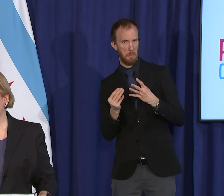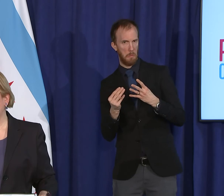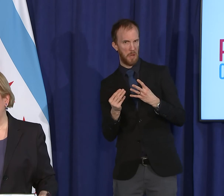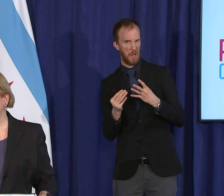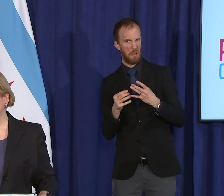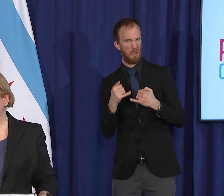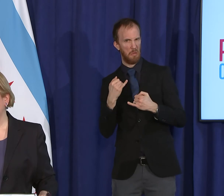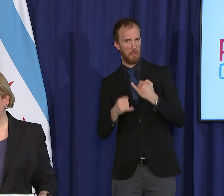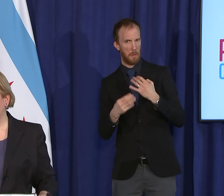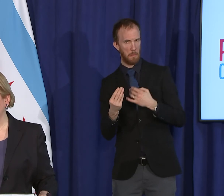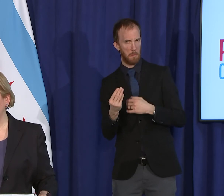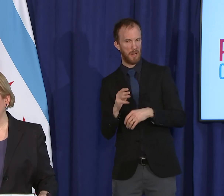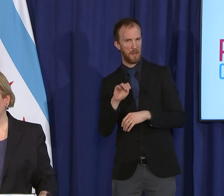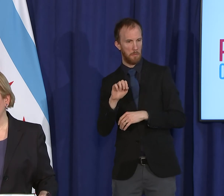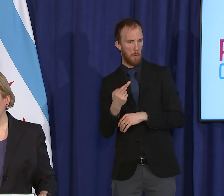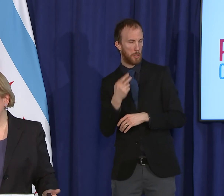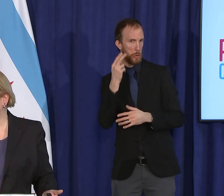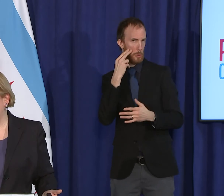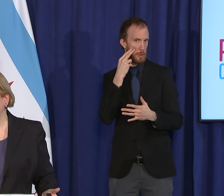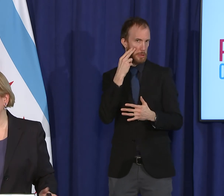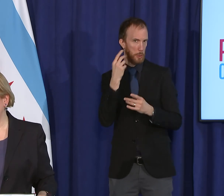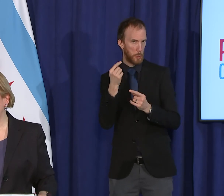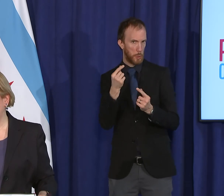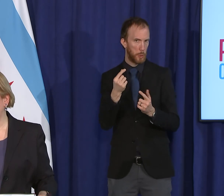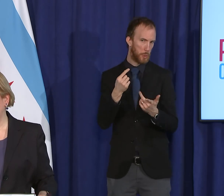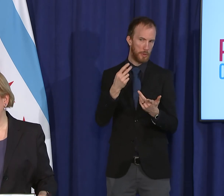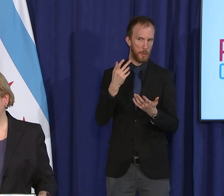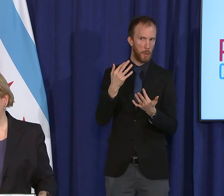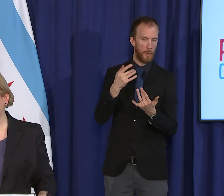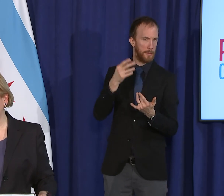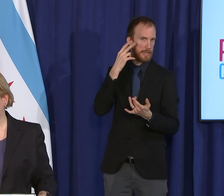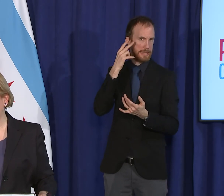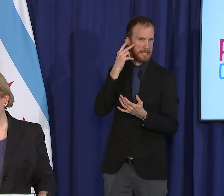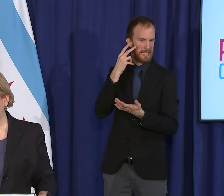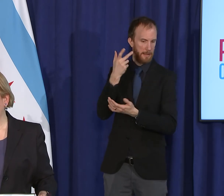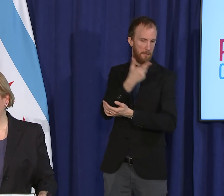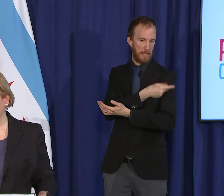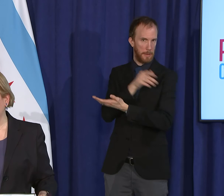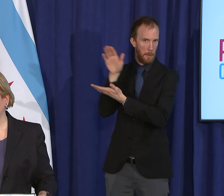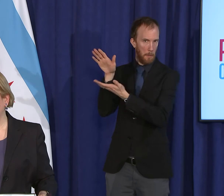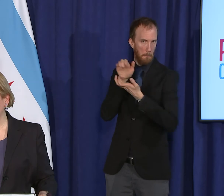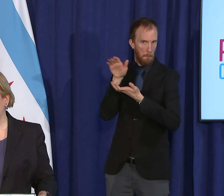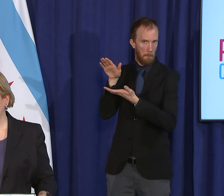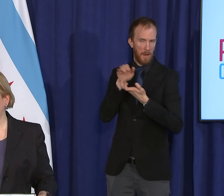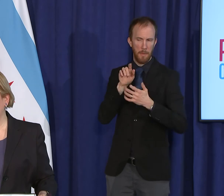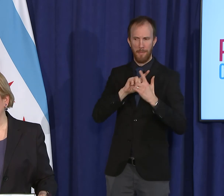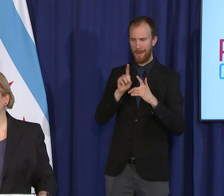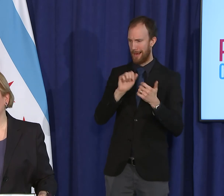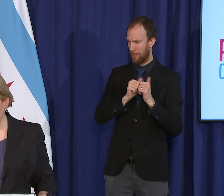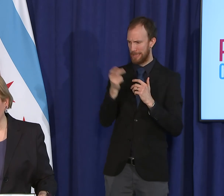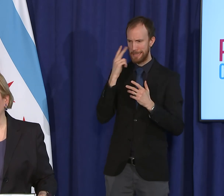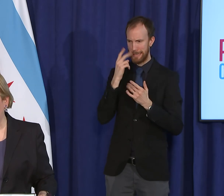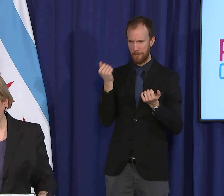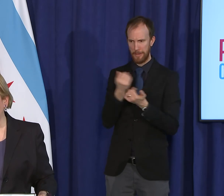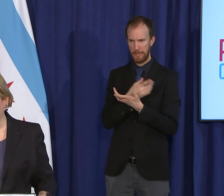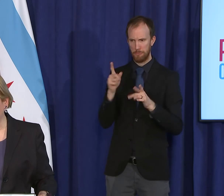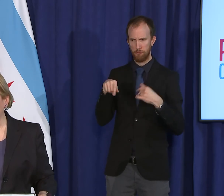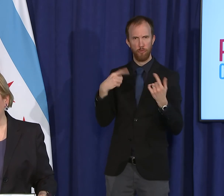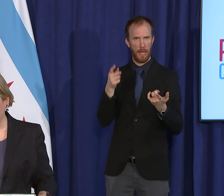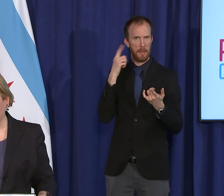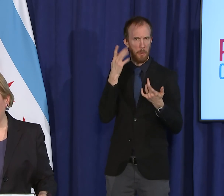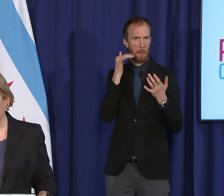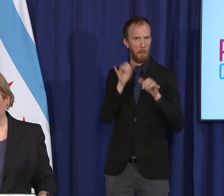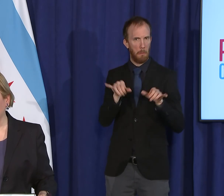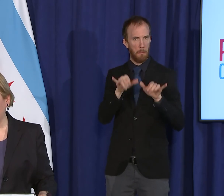have, as we see how vaccine doses come in. But honestly, the way they've been coming in is about how I've expected them to come in. March is going to look a lot better